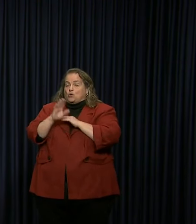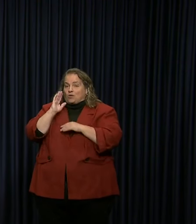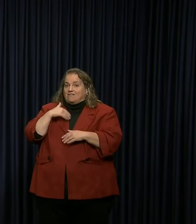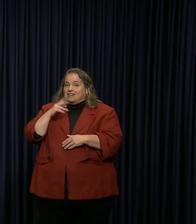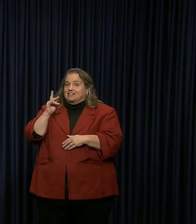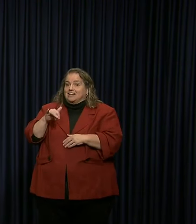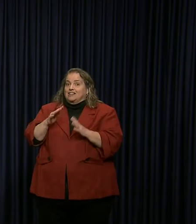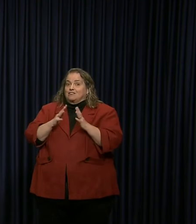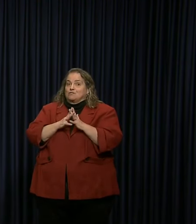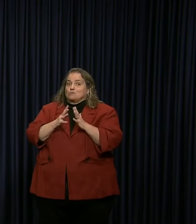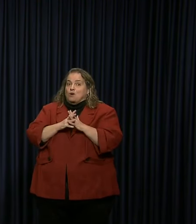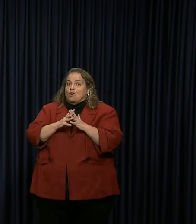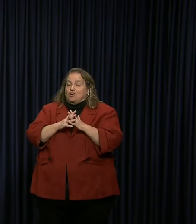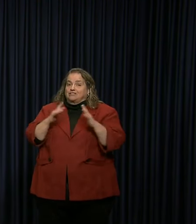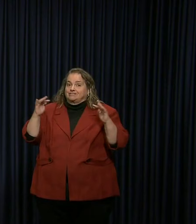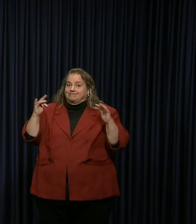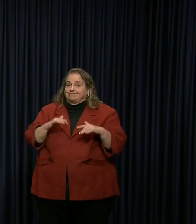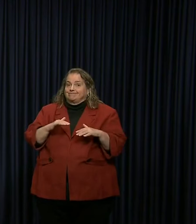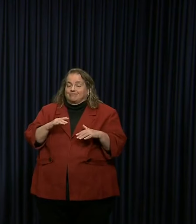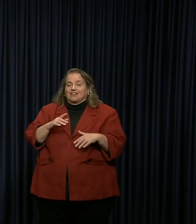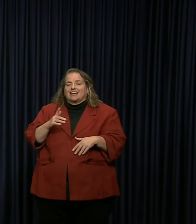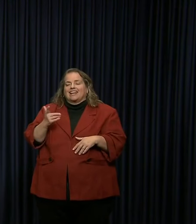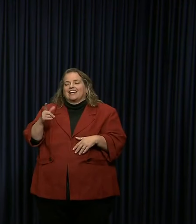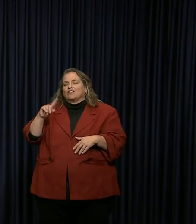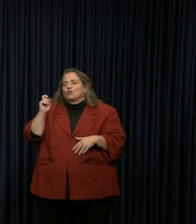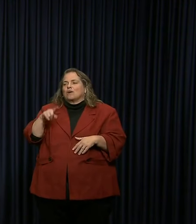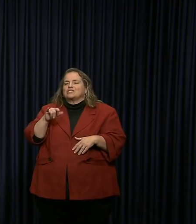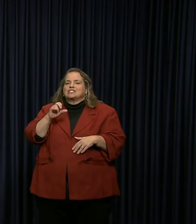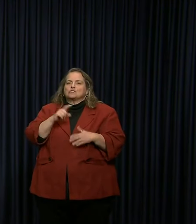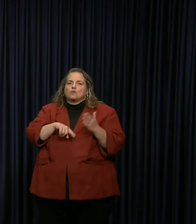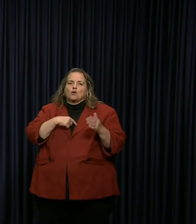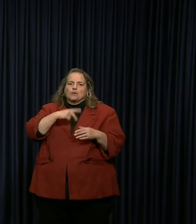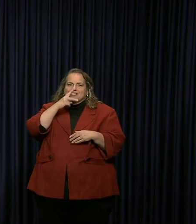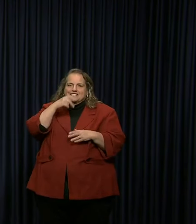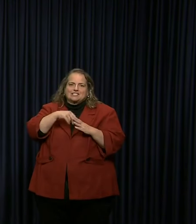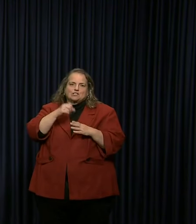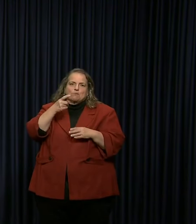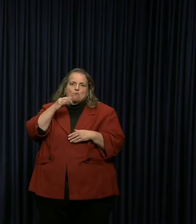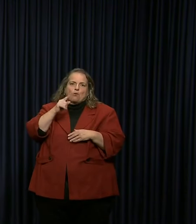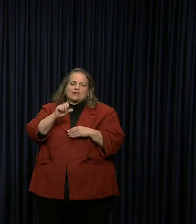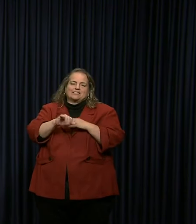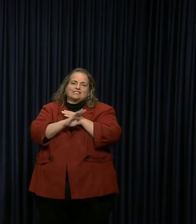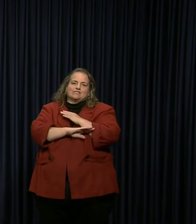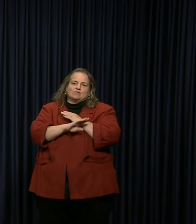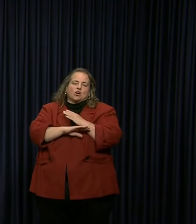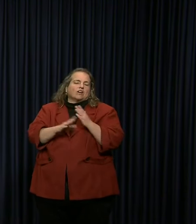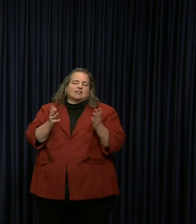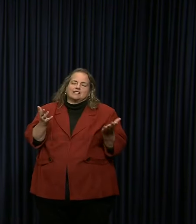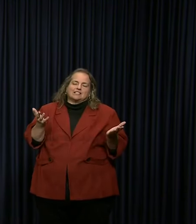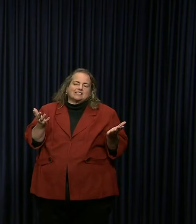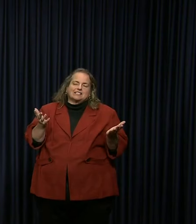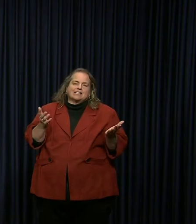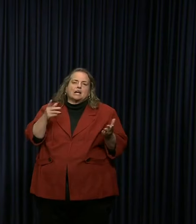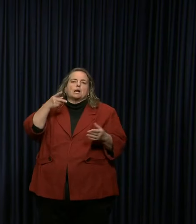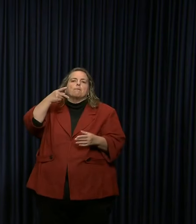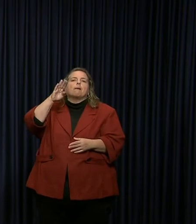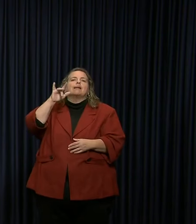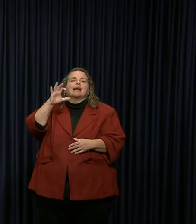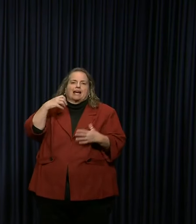Kentucky football? I think the question is about what we see in sports this fall. It's got to be driven by public